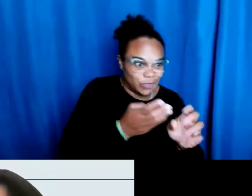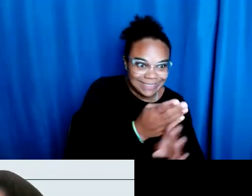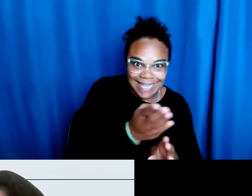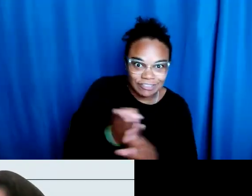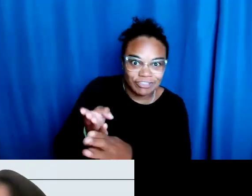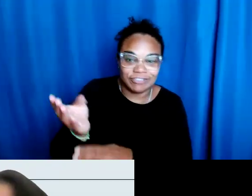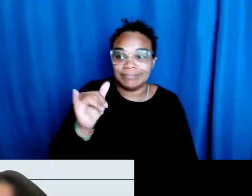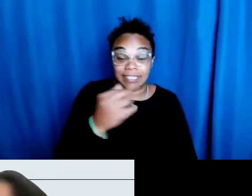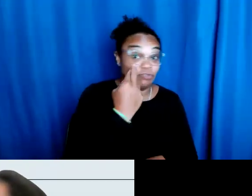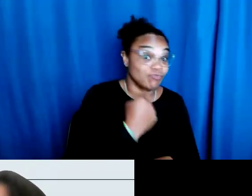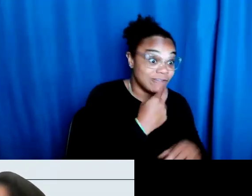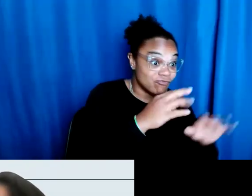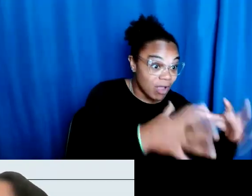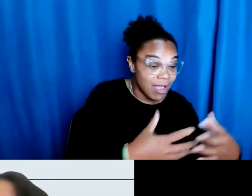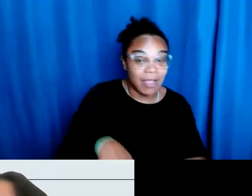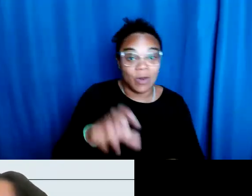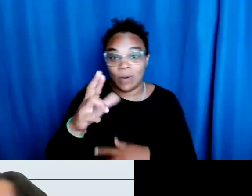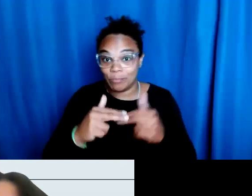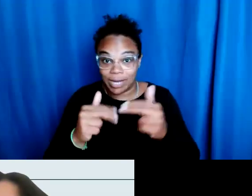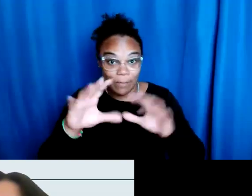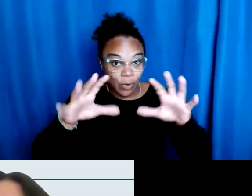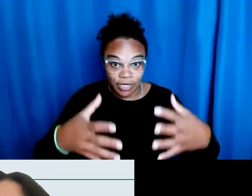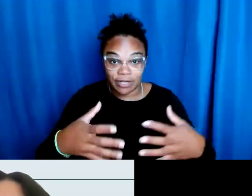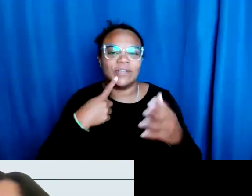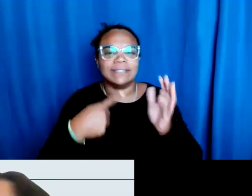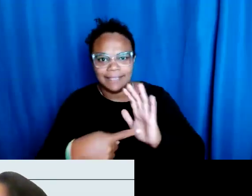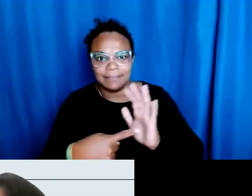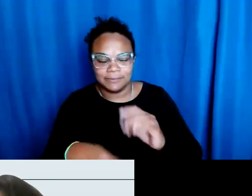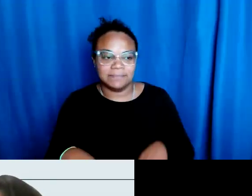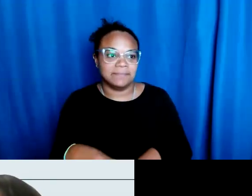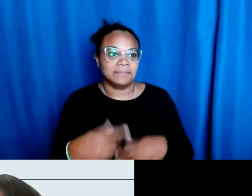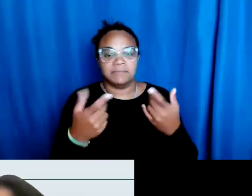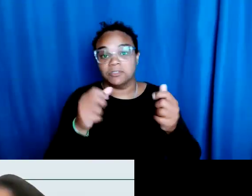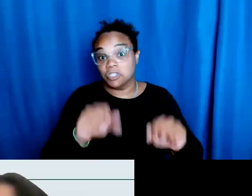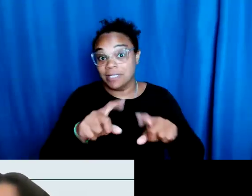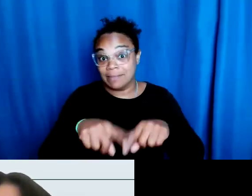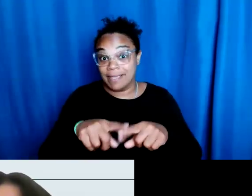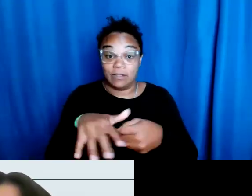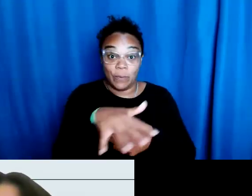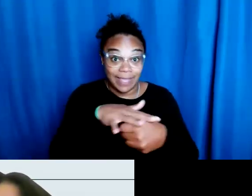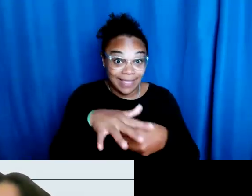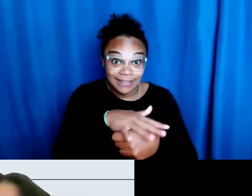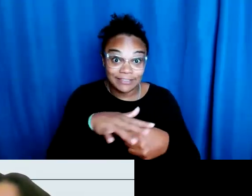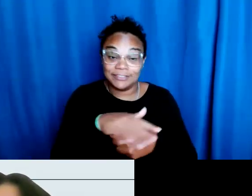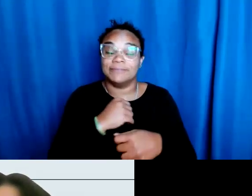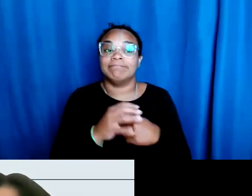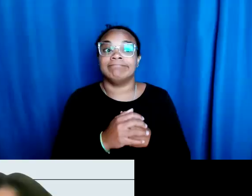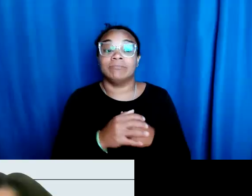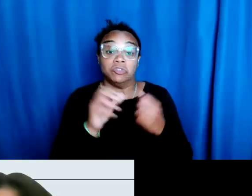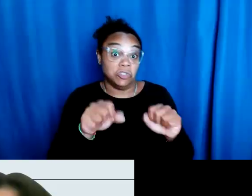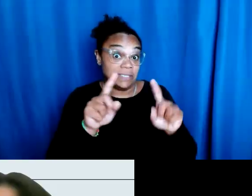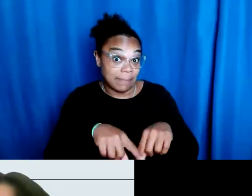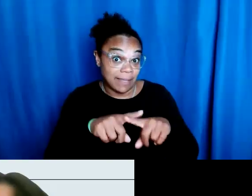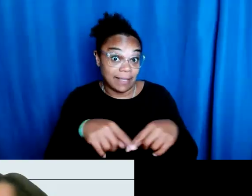types, like restaurants or brick and mortar, for example. It could depend on geographical location, the size